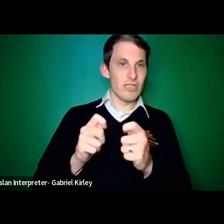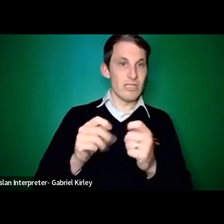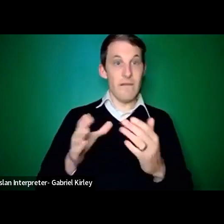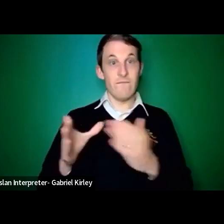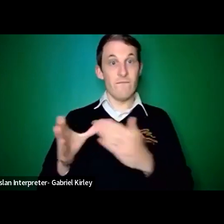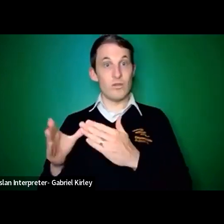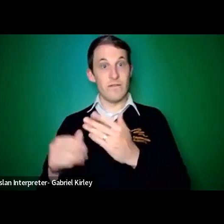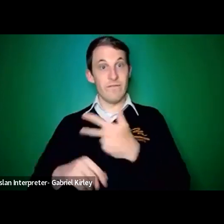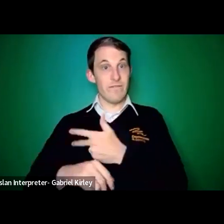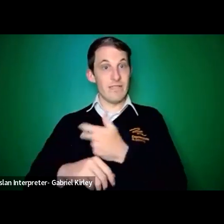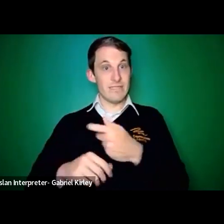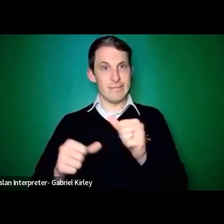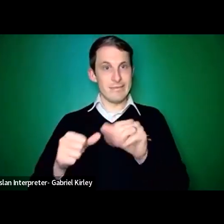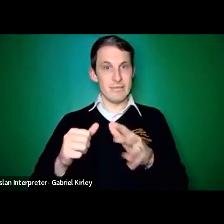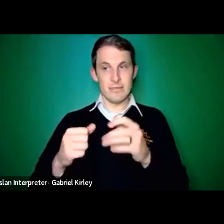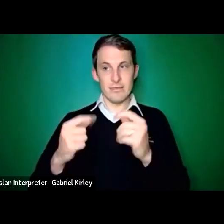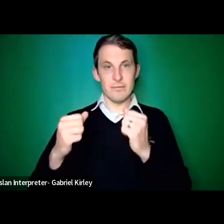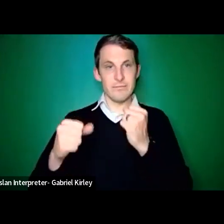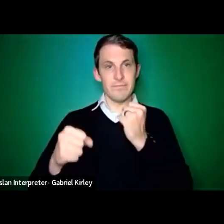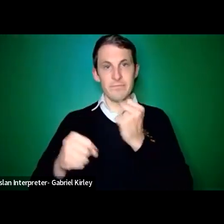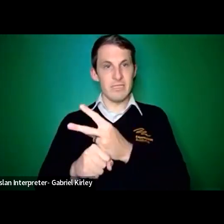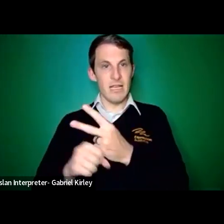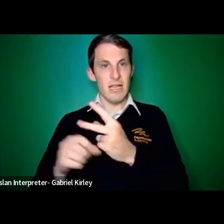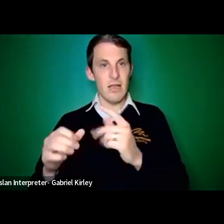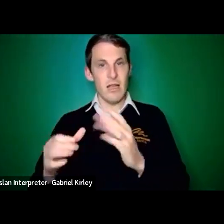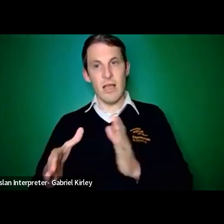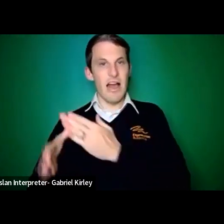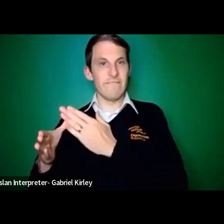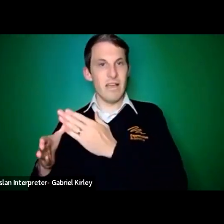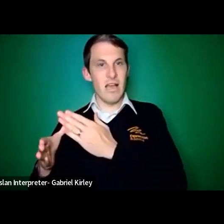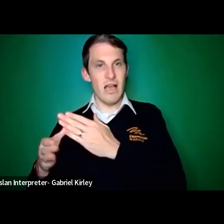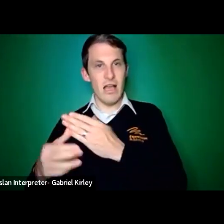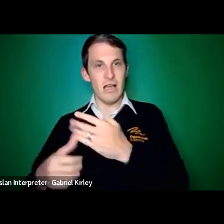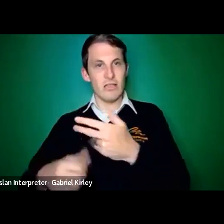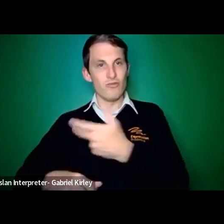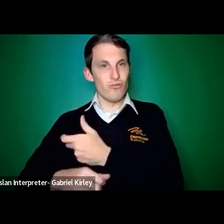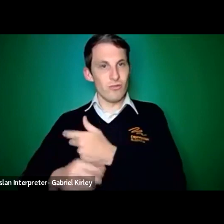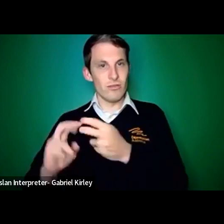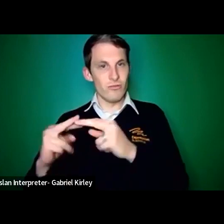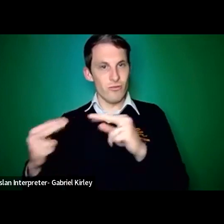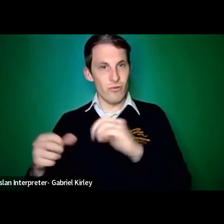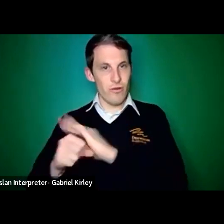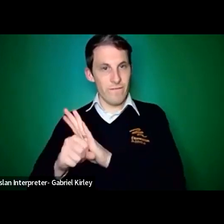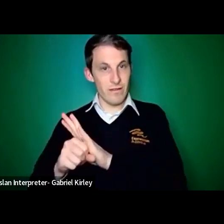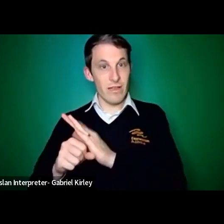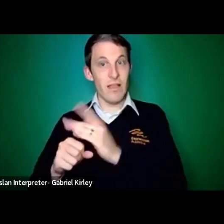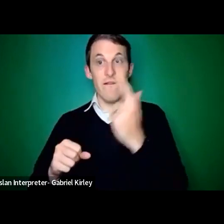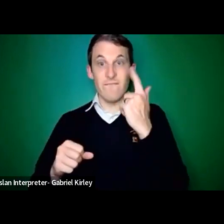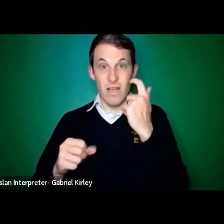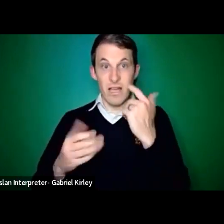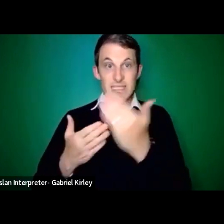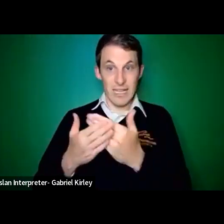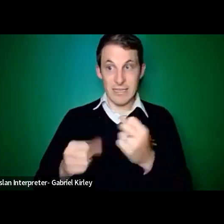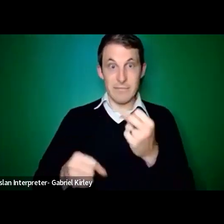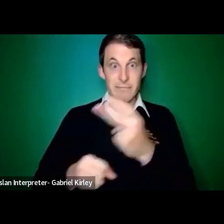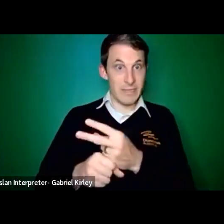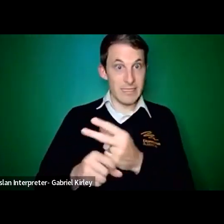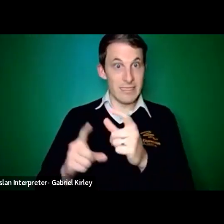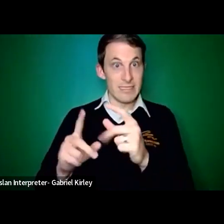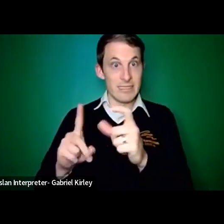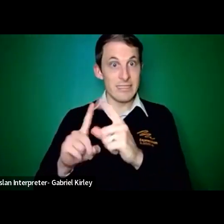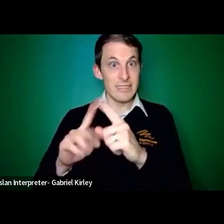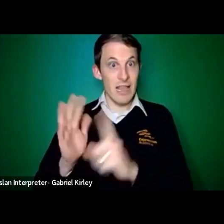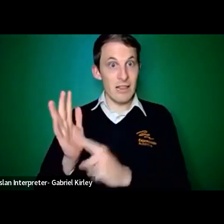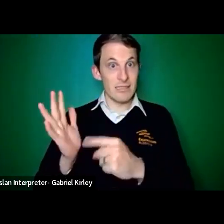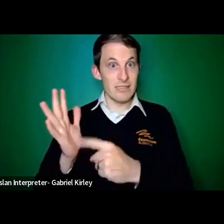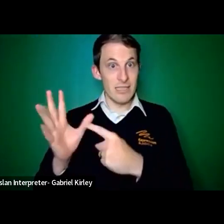developed against the Alpha strain, and the studies proved that they actually worked against the Delta strain. And then we had the Omicron strain.